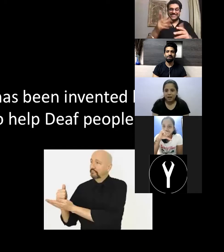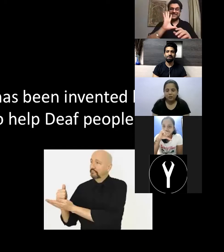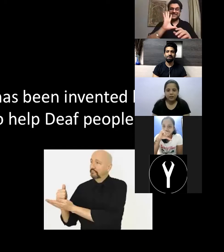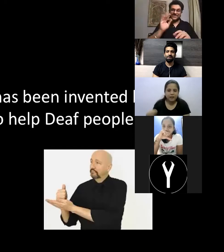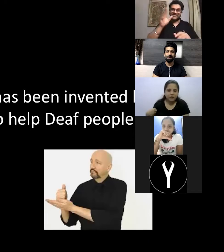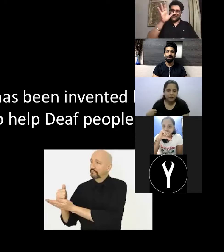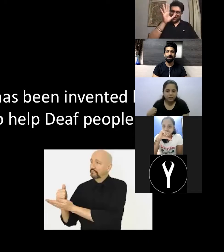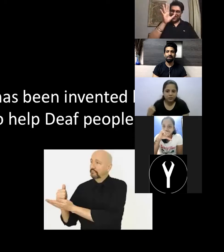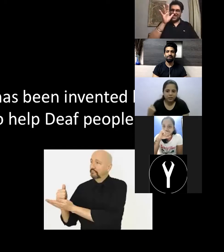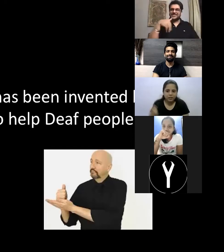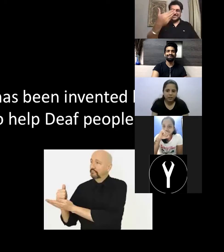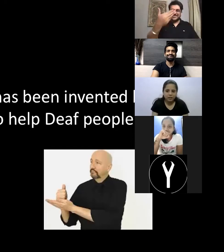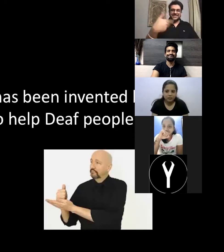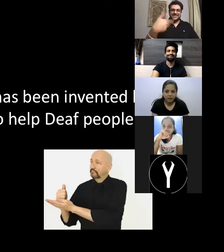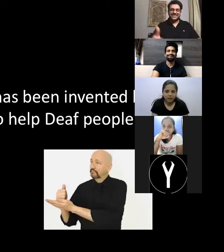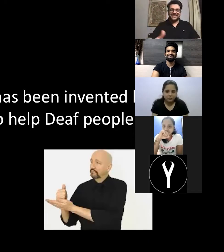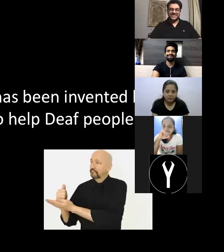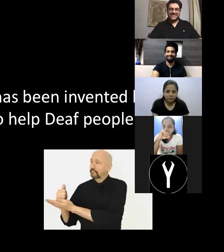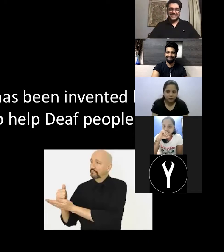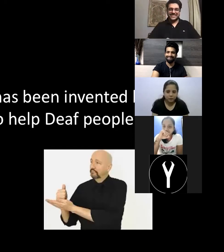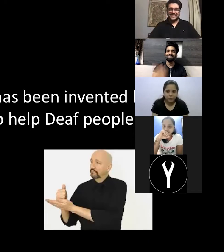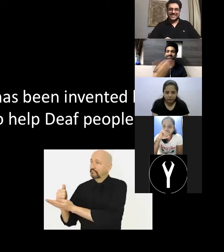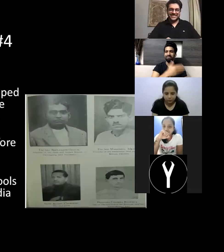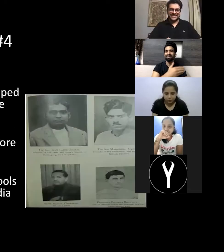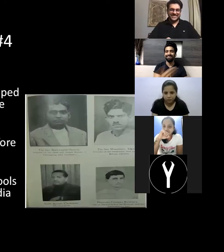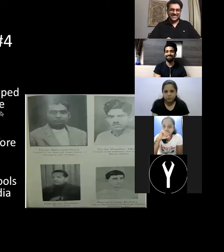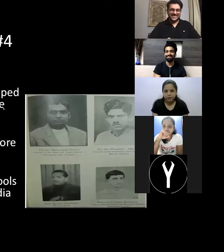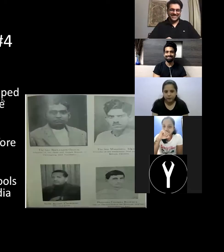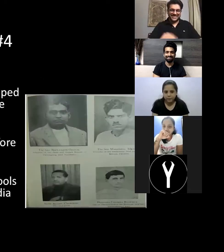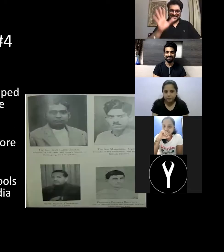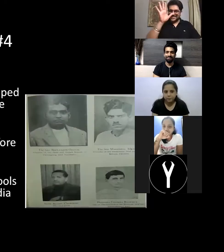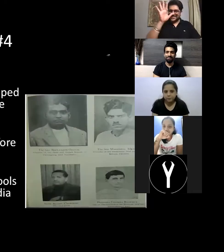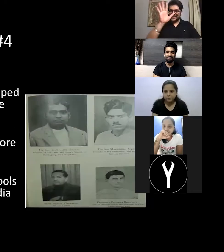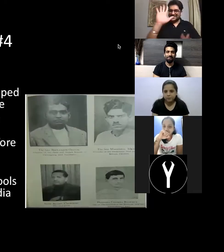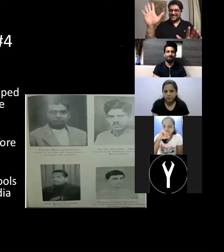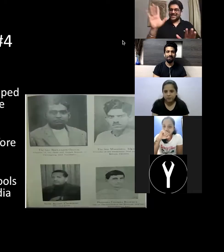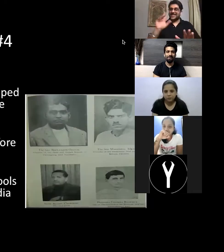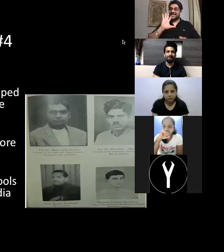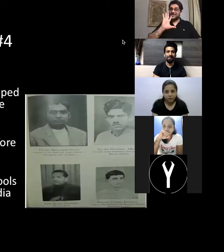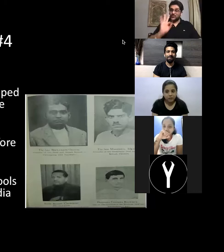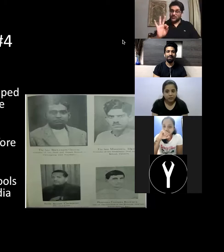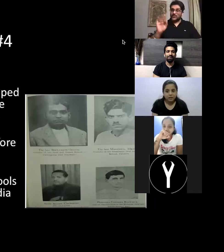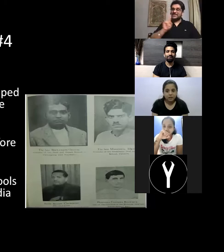I have already given you the answer before. Yeah, false. Okay.